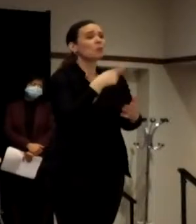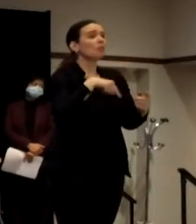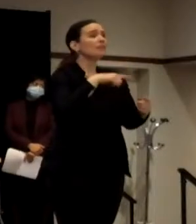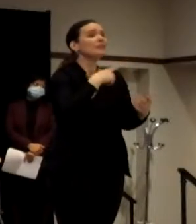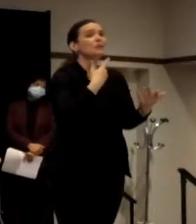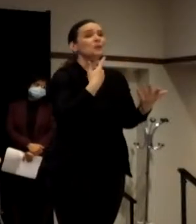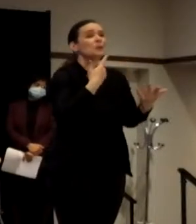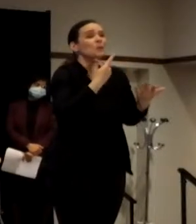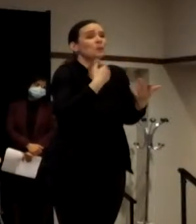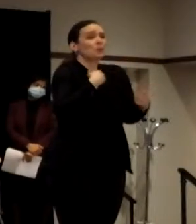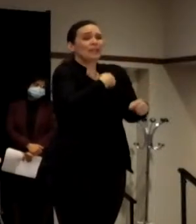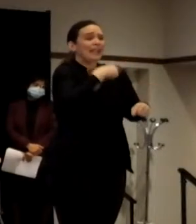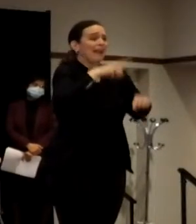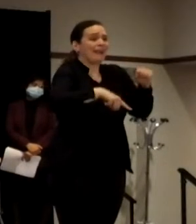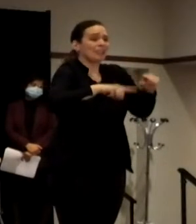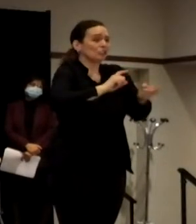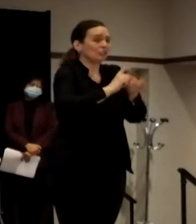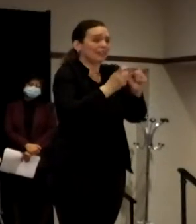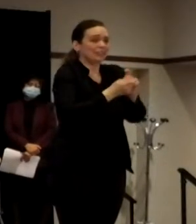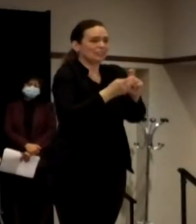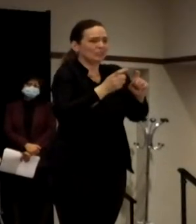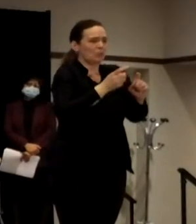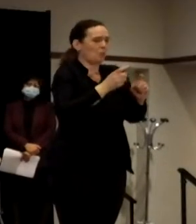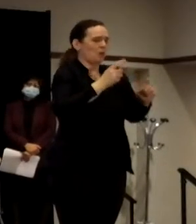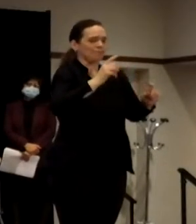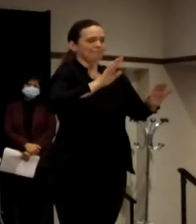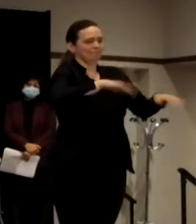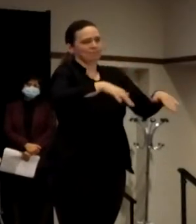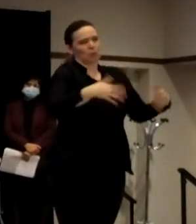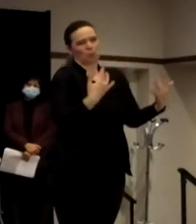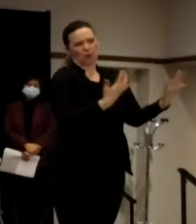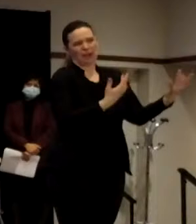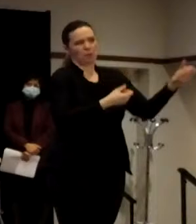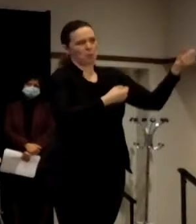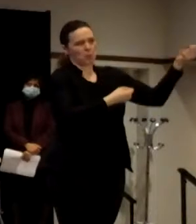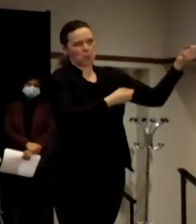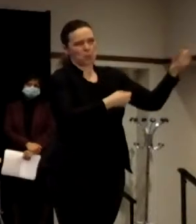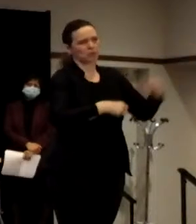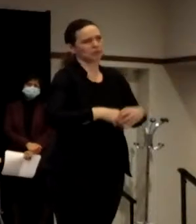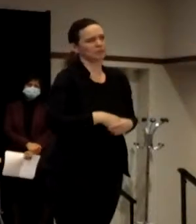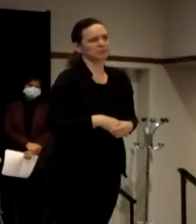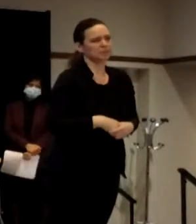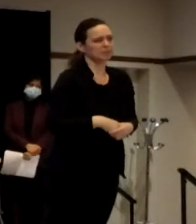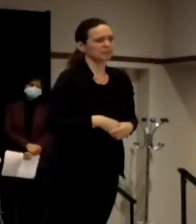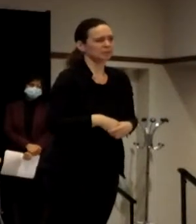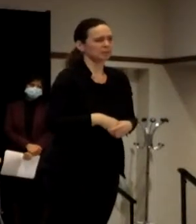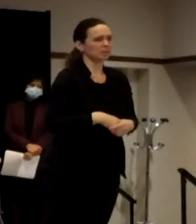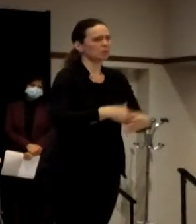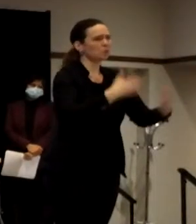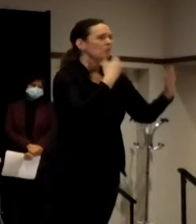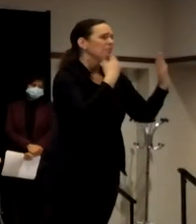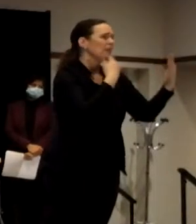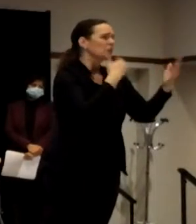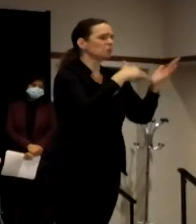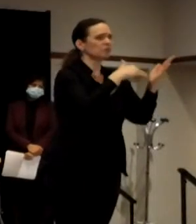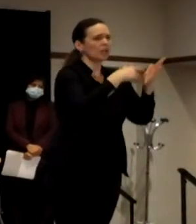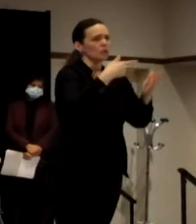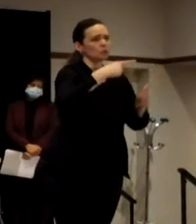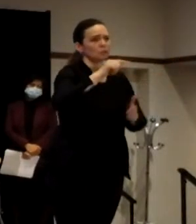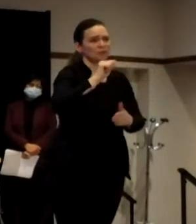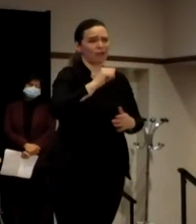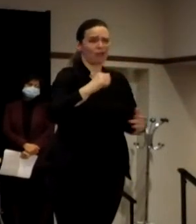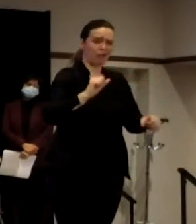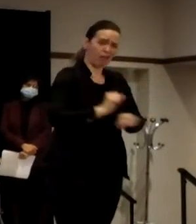where we are. But overall, thank you, Doctor, for all the work you did here. And it will give